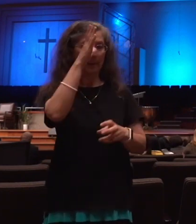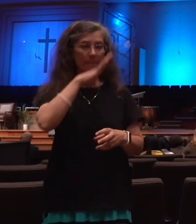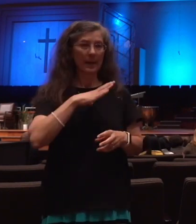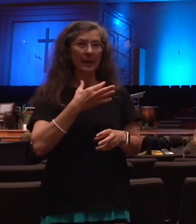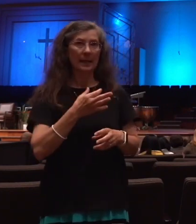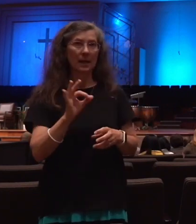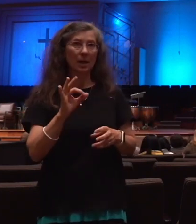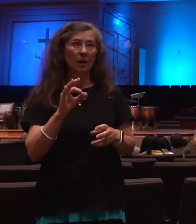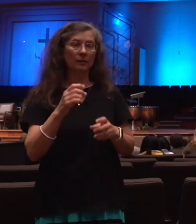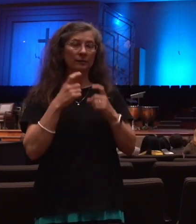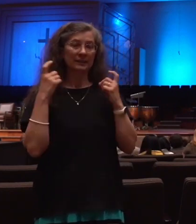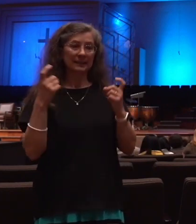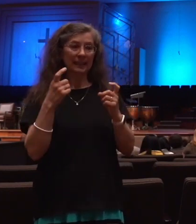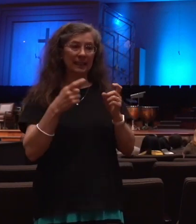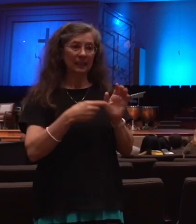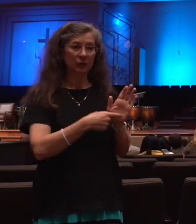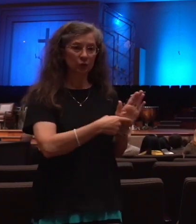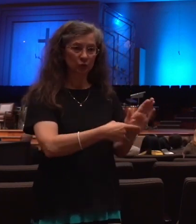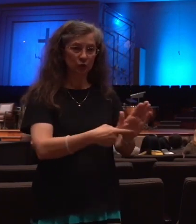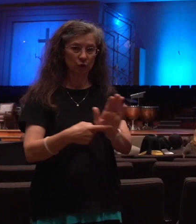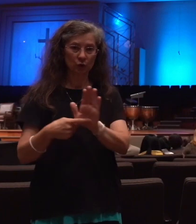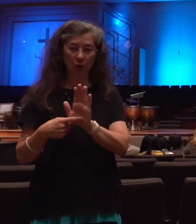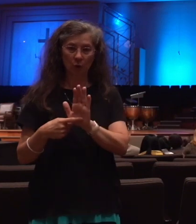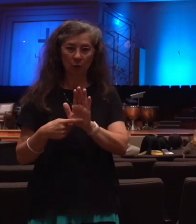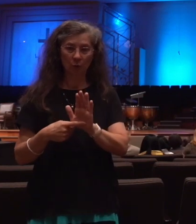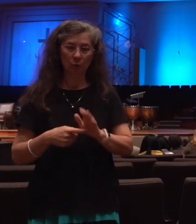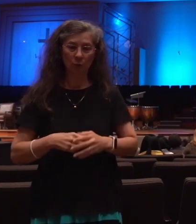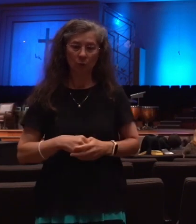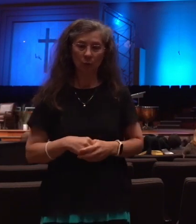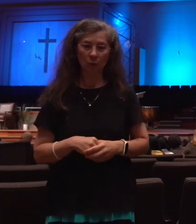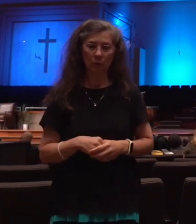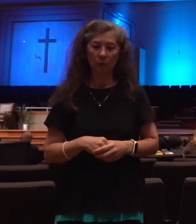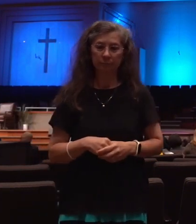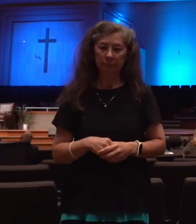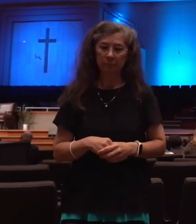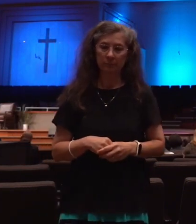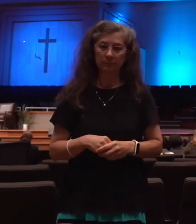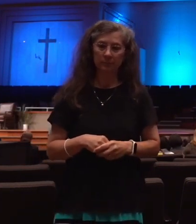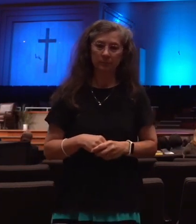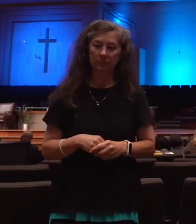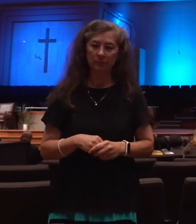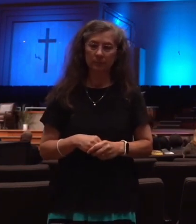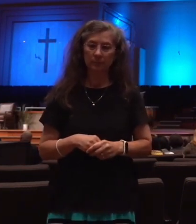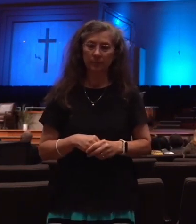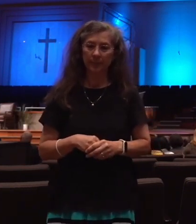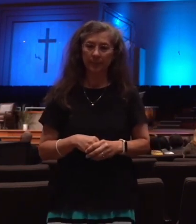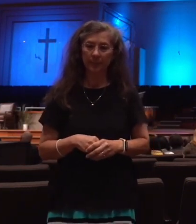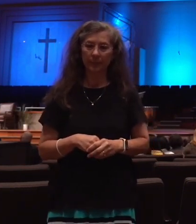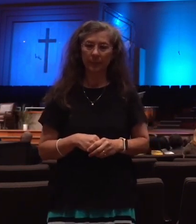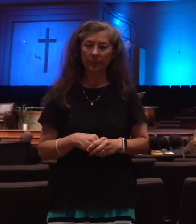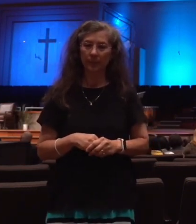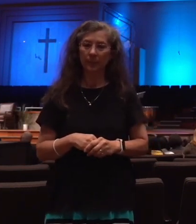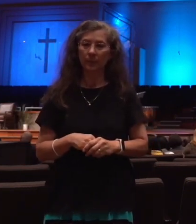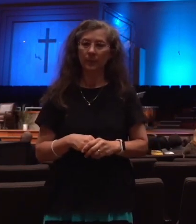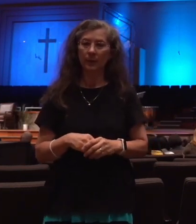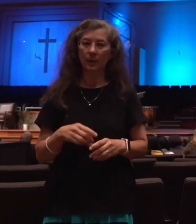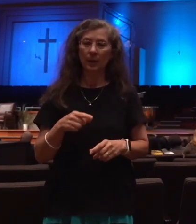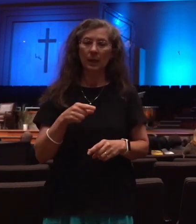permission. The man of sin or the son of perdition is in reference to the Antichrist. Listen to what he does. Who opposeth and exalteth